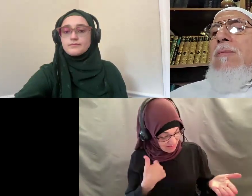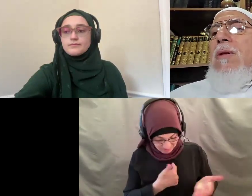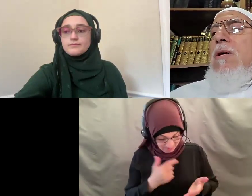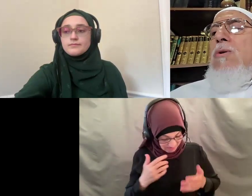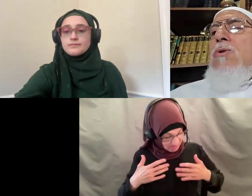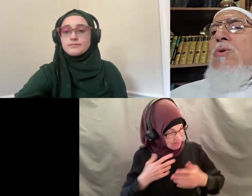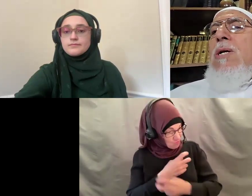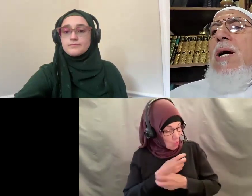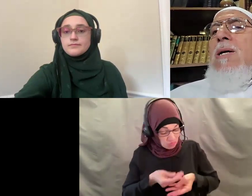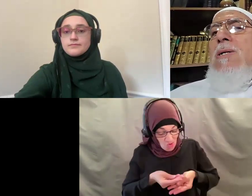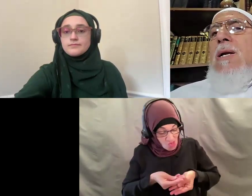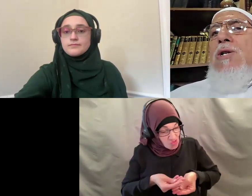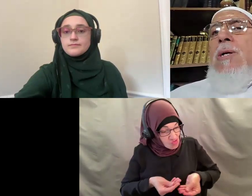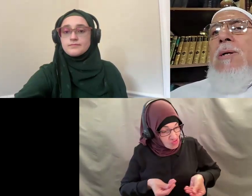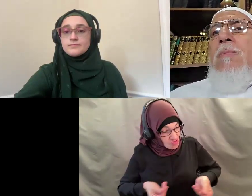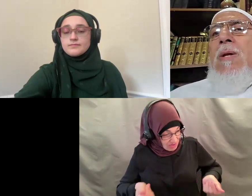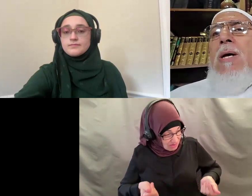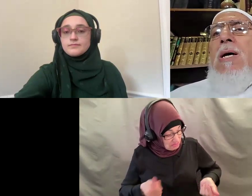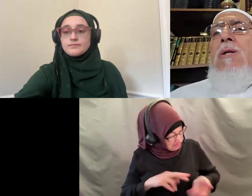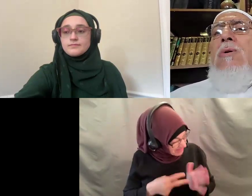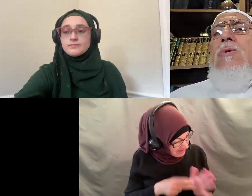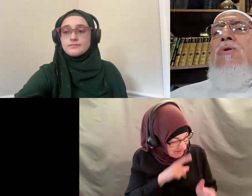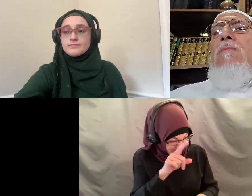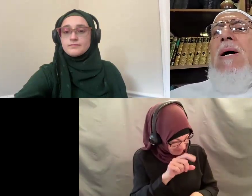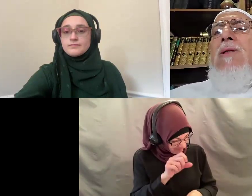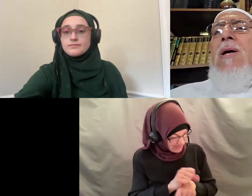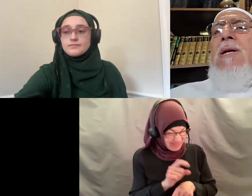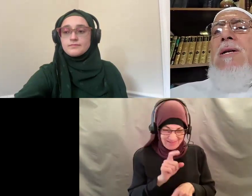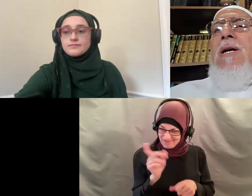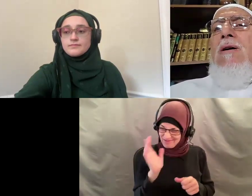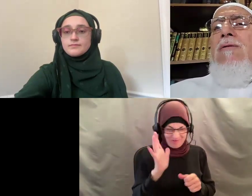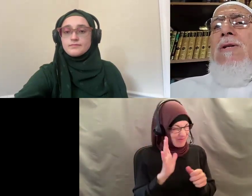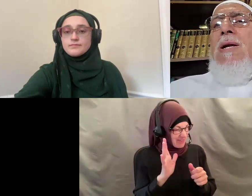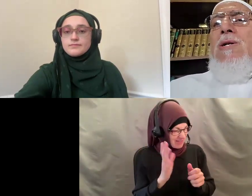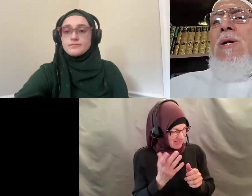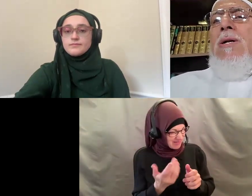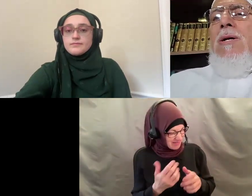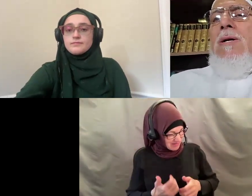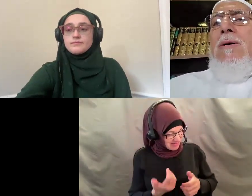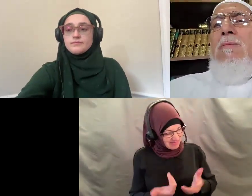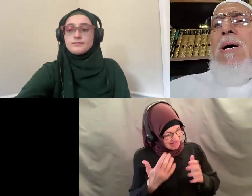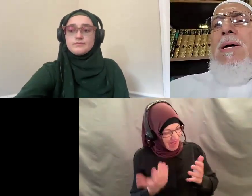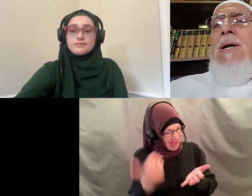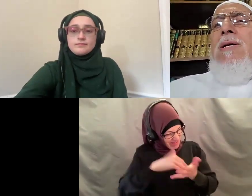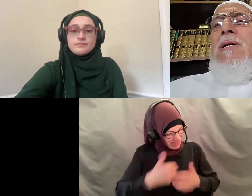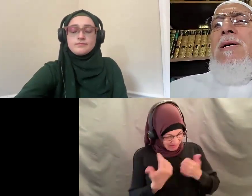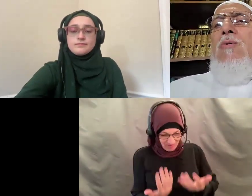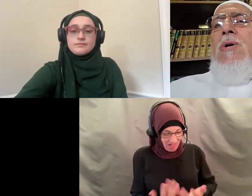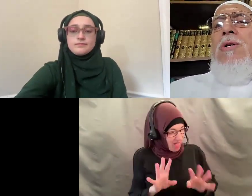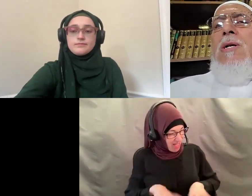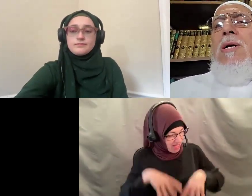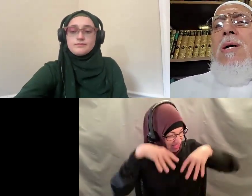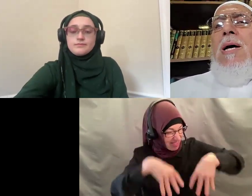resurrected? They used to deny resurrection, and they used to mock the idea of resurrection by raising